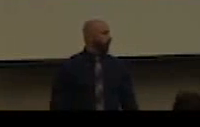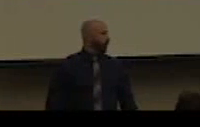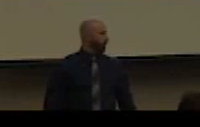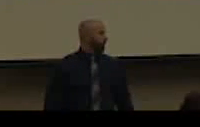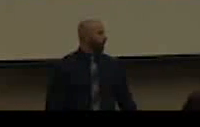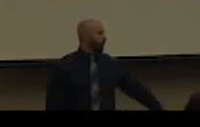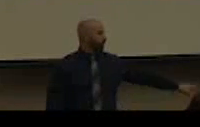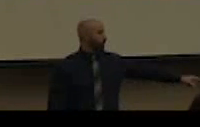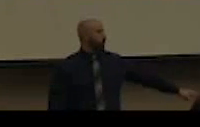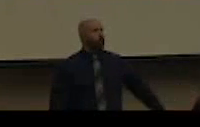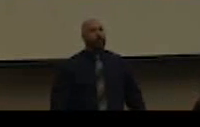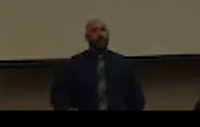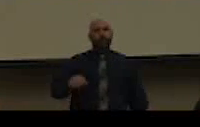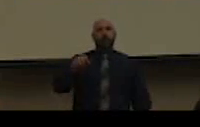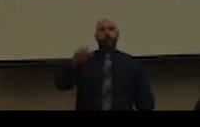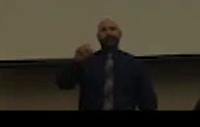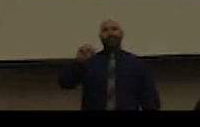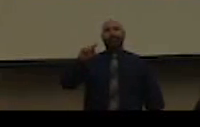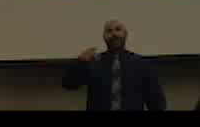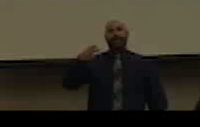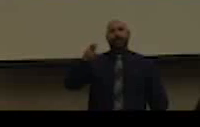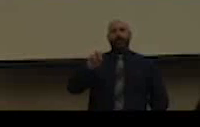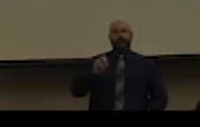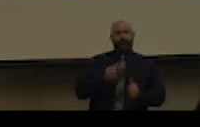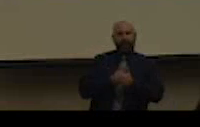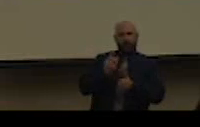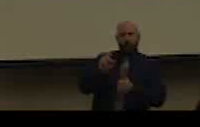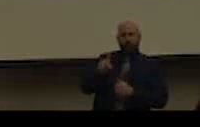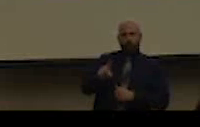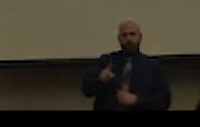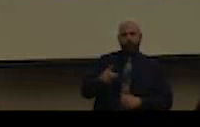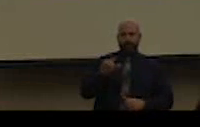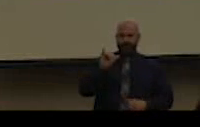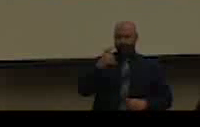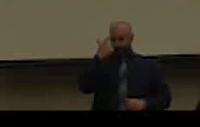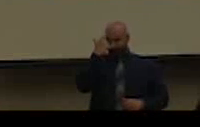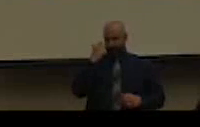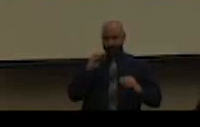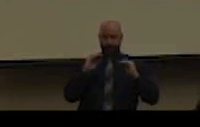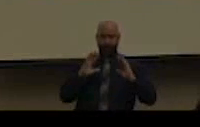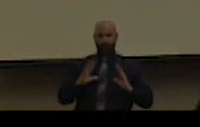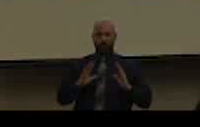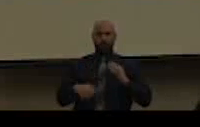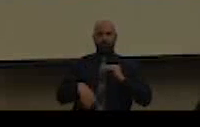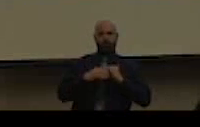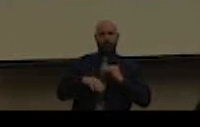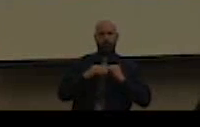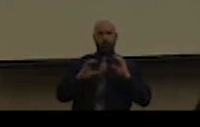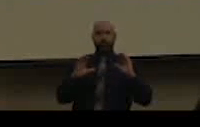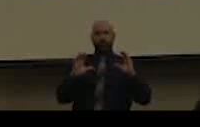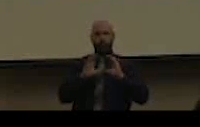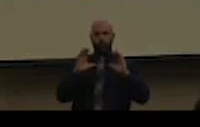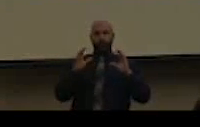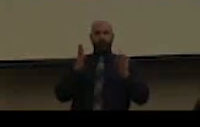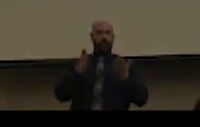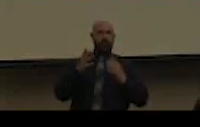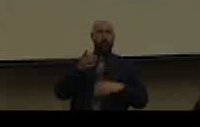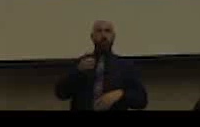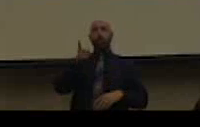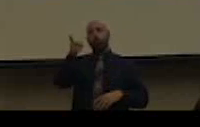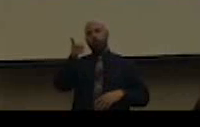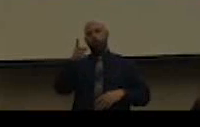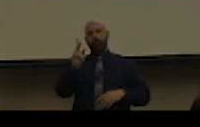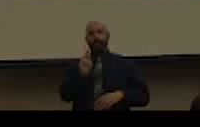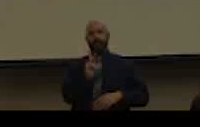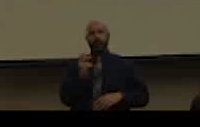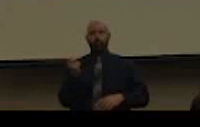Just a quick follow-up question. Maria, is that because the teachers have now gotten additional certifications that they can then maybe get a job in the K-12